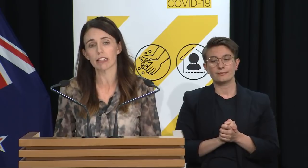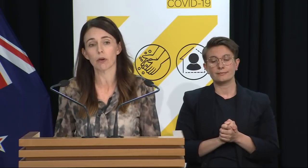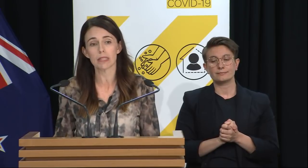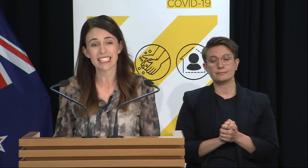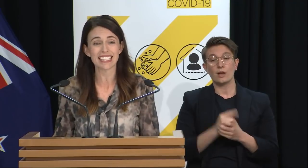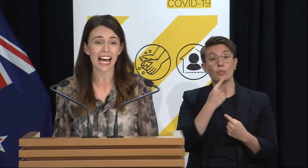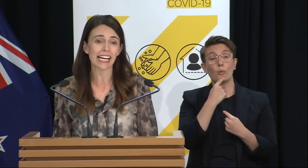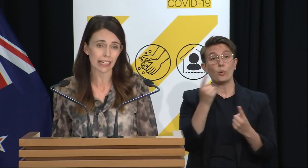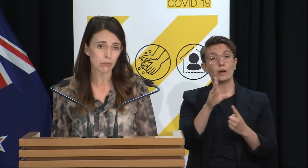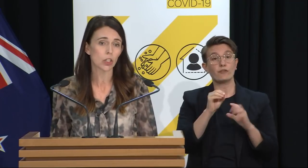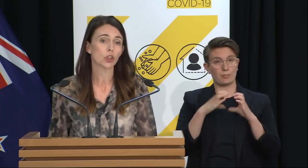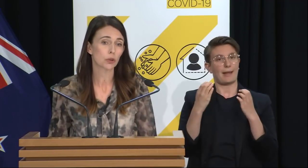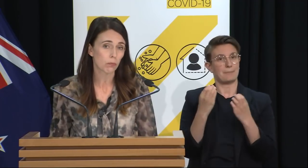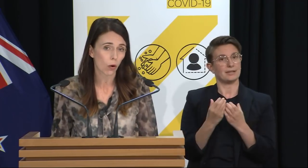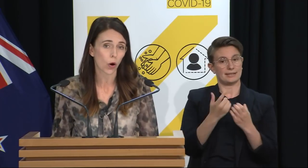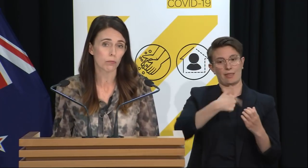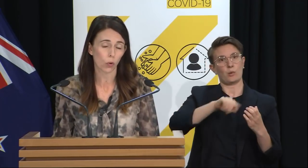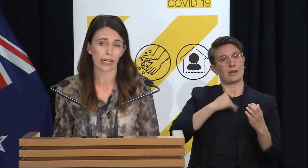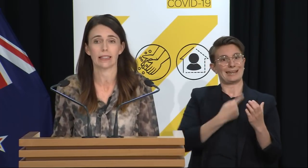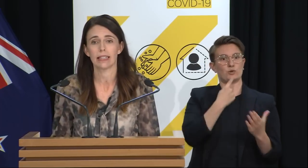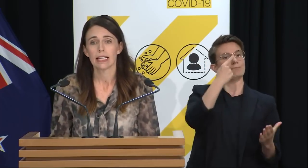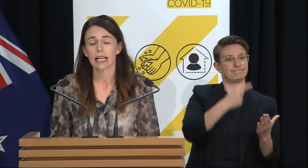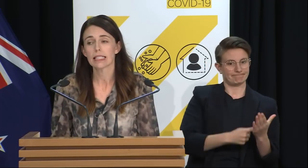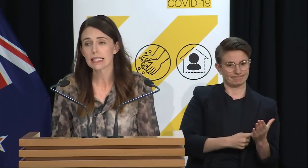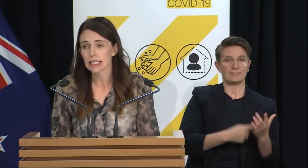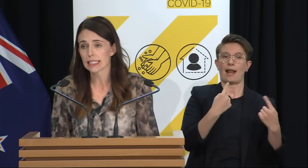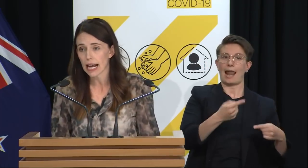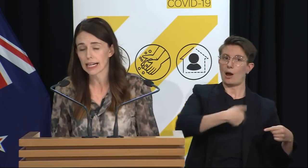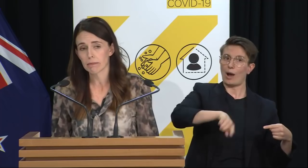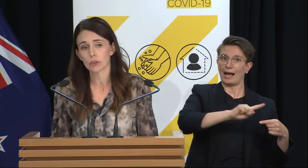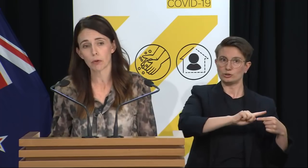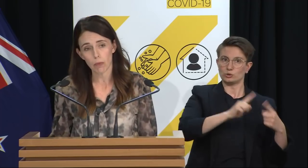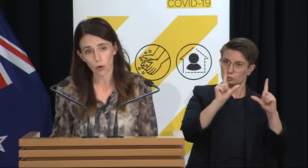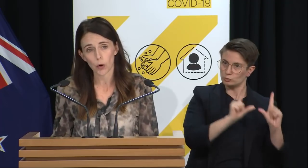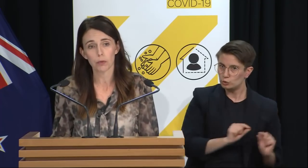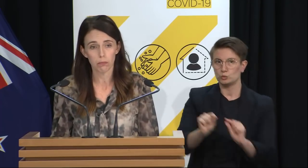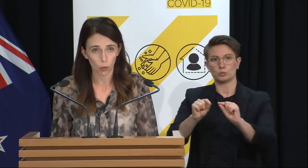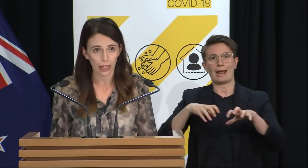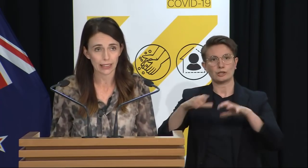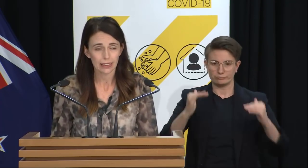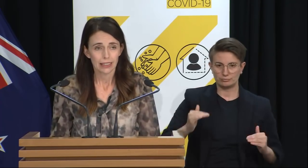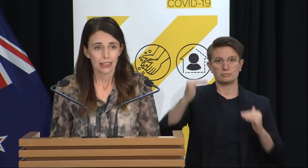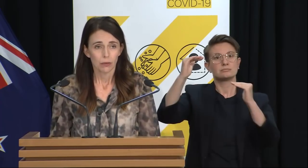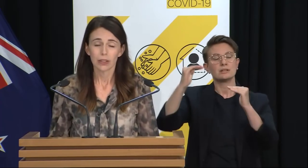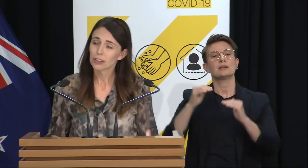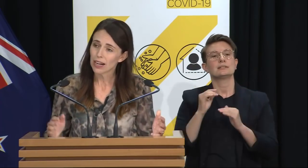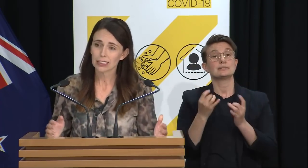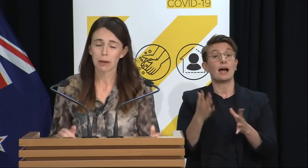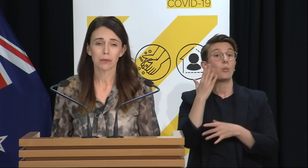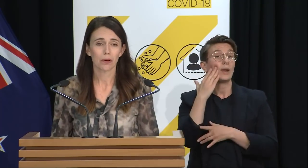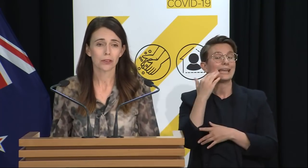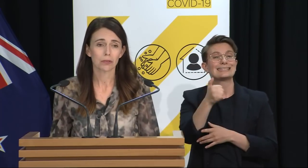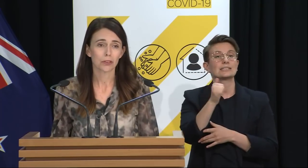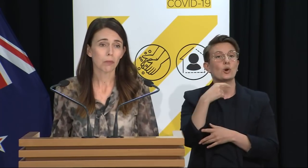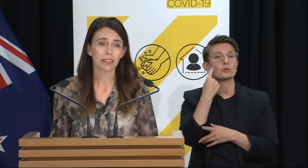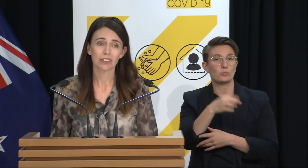take effect from 6 a.m. tomorrow morning. That is 6 a.m. tomorrow morning. We do ask